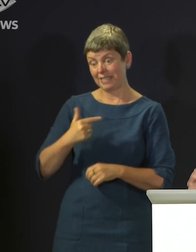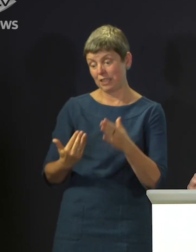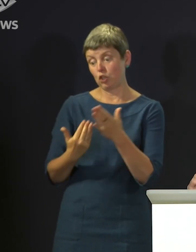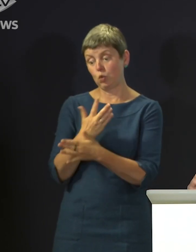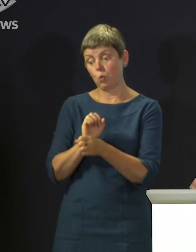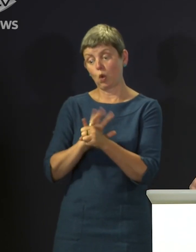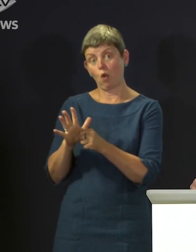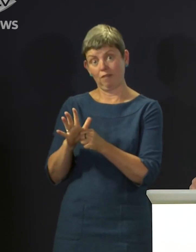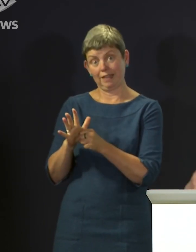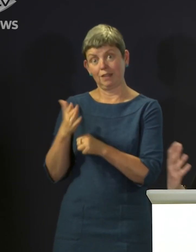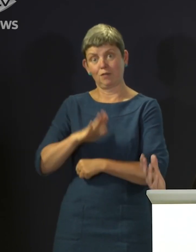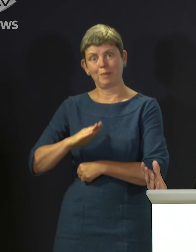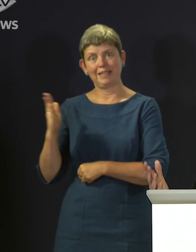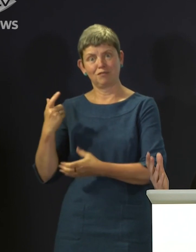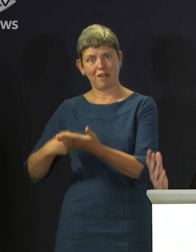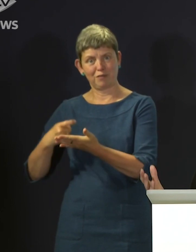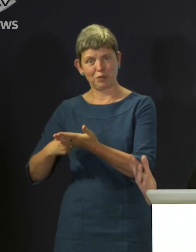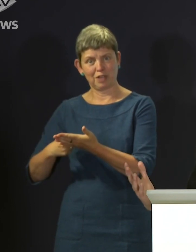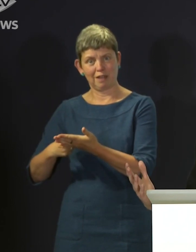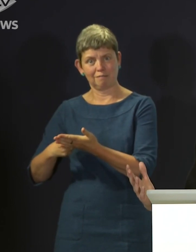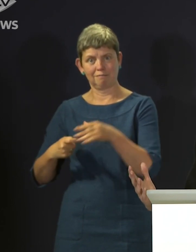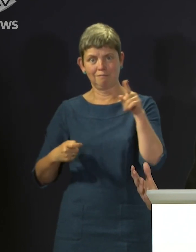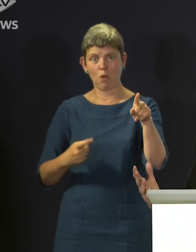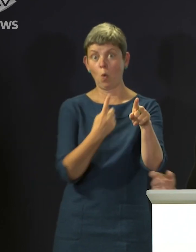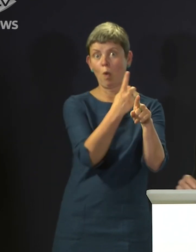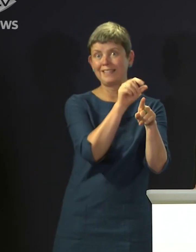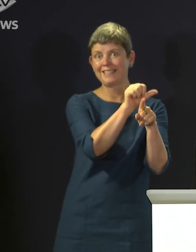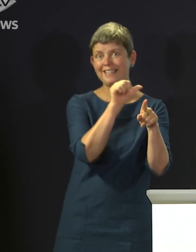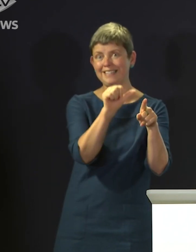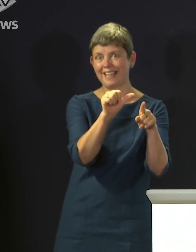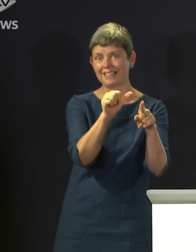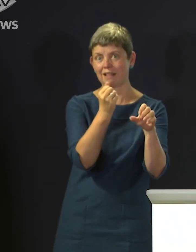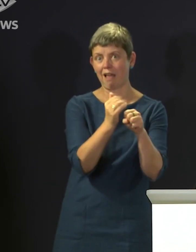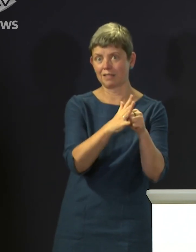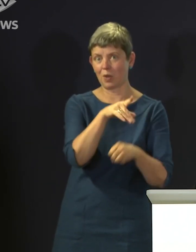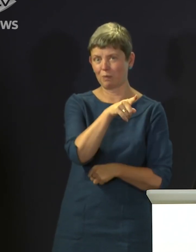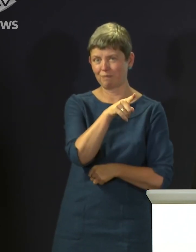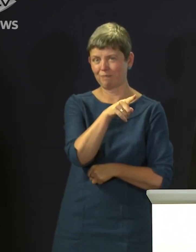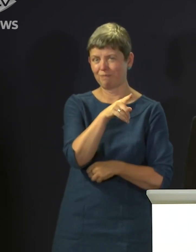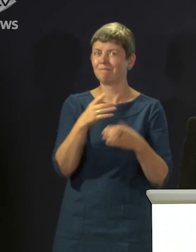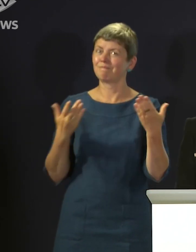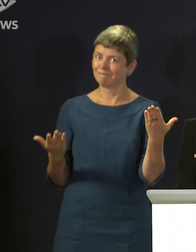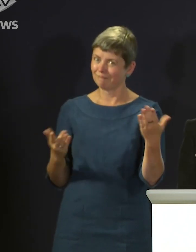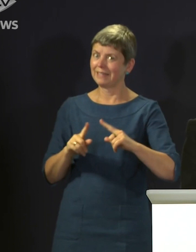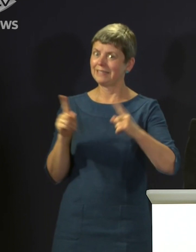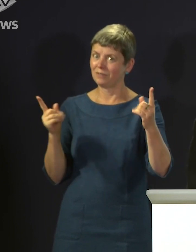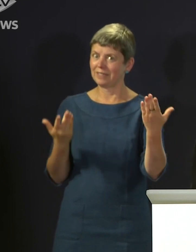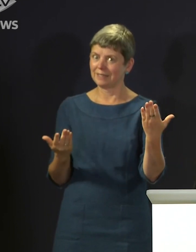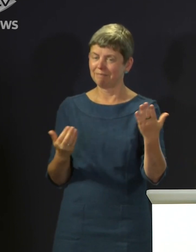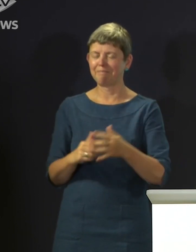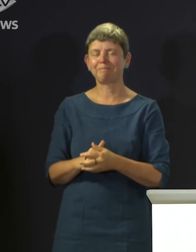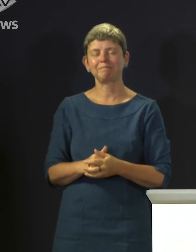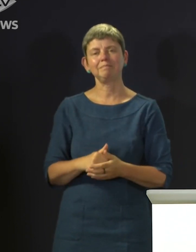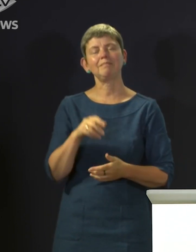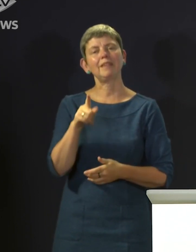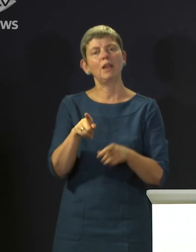cases reported in East Renfrewshire compared to 166 in Glasgow. And more importantly, many more of the